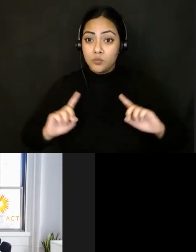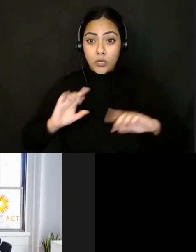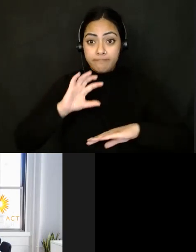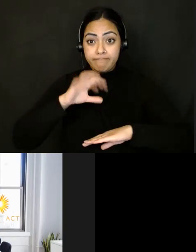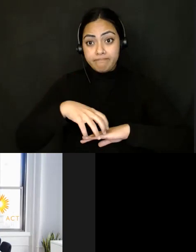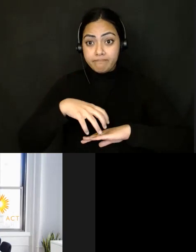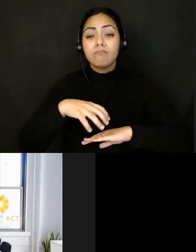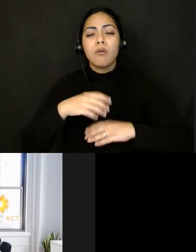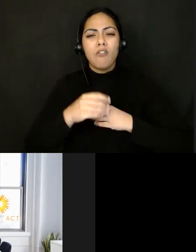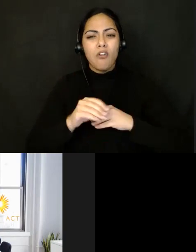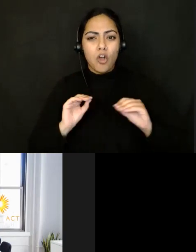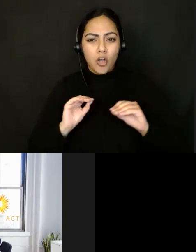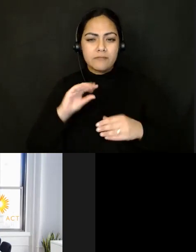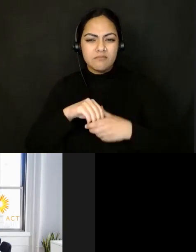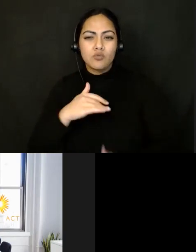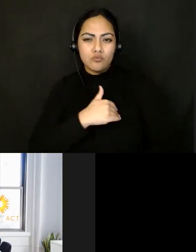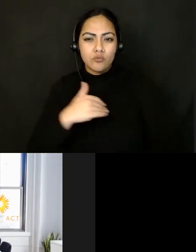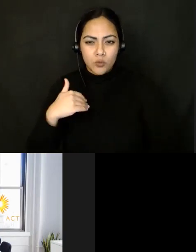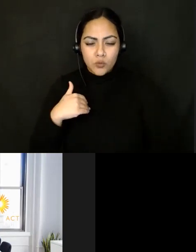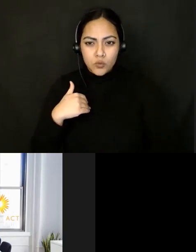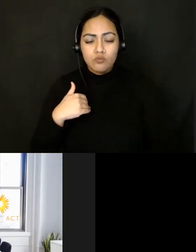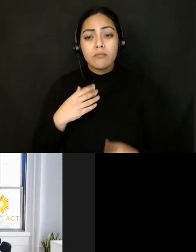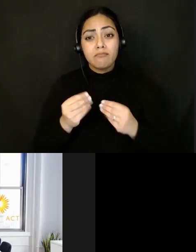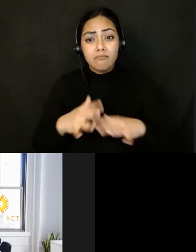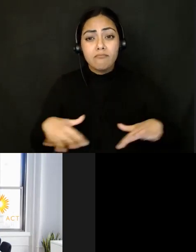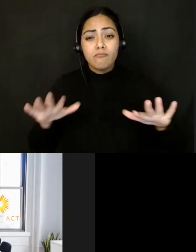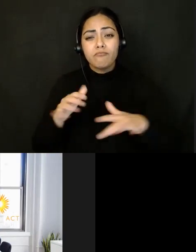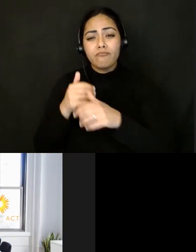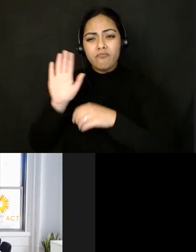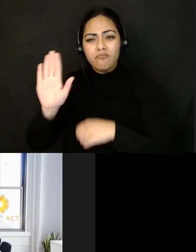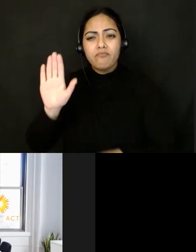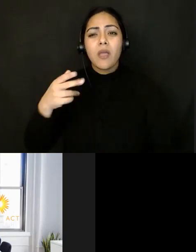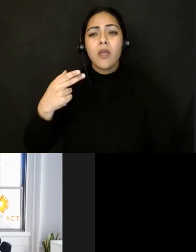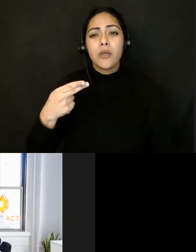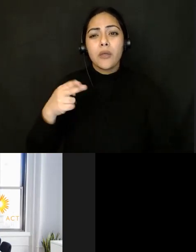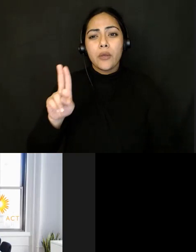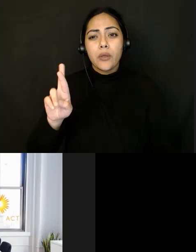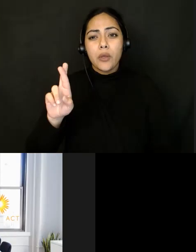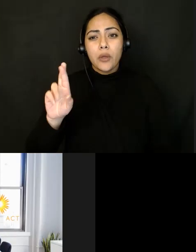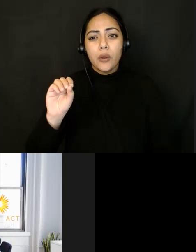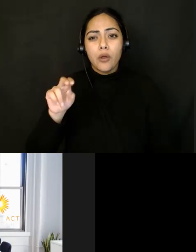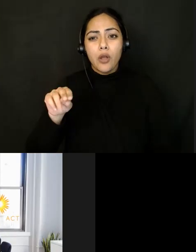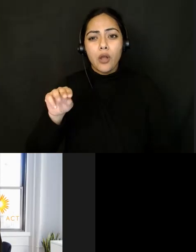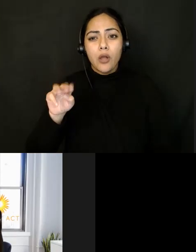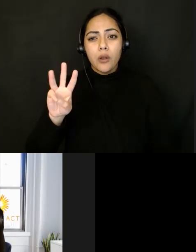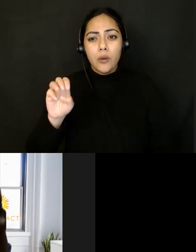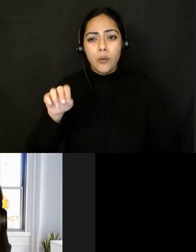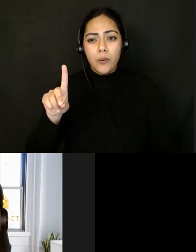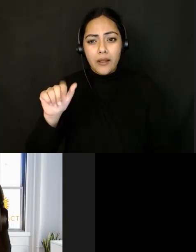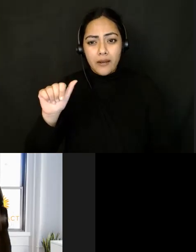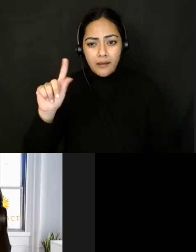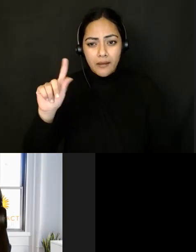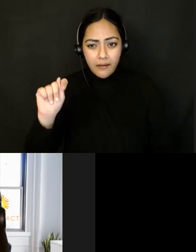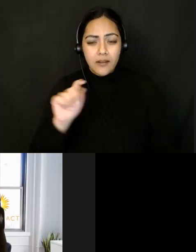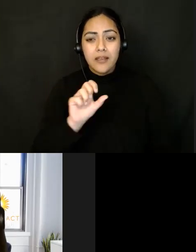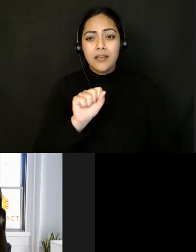Where our office is based in Toronto, and the land is the territory of the Huron-Wendat and Petun First Nations, the Seneca,